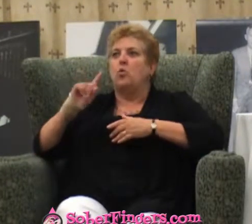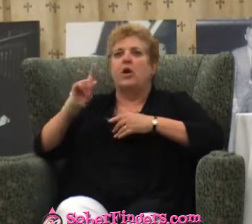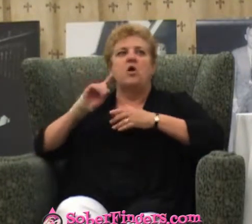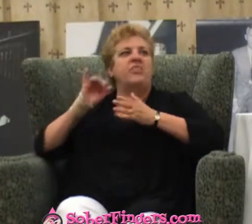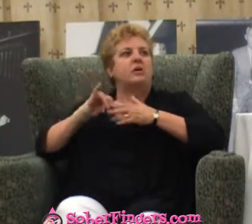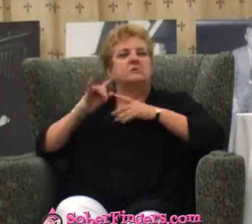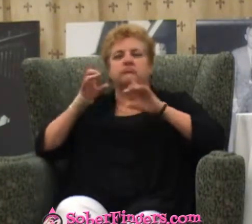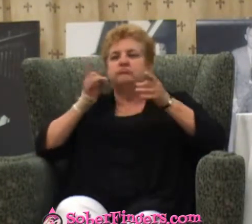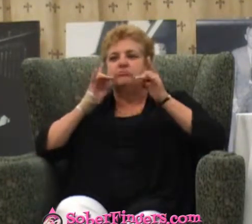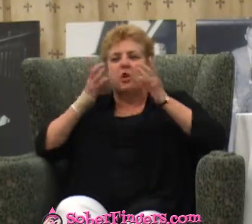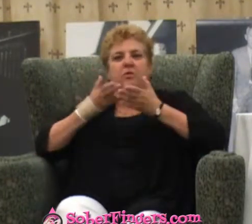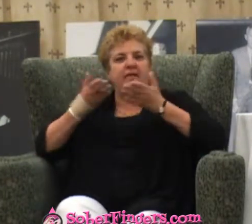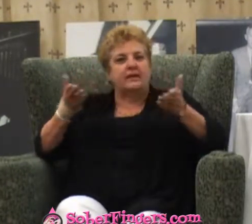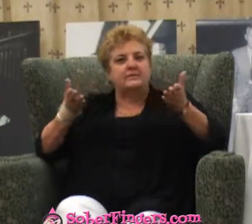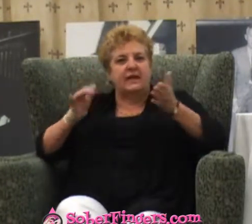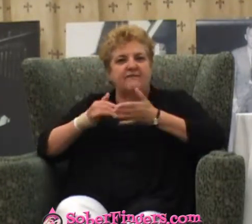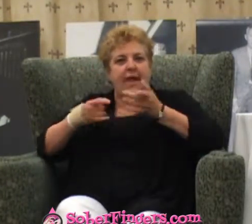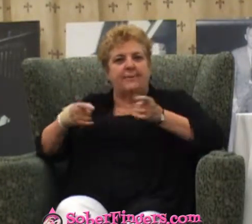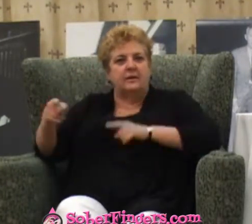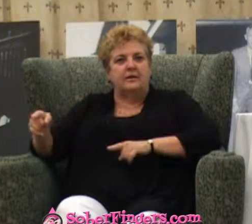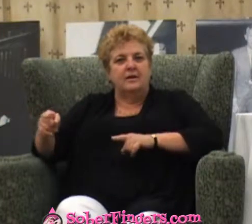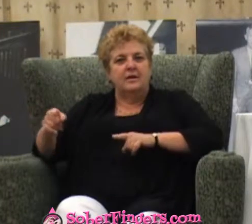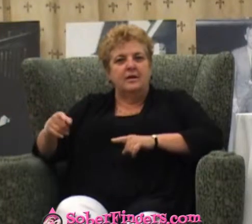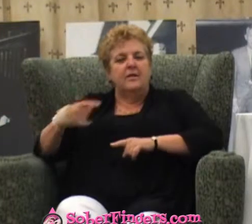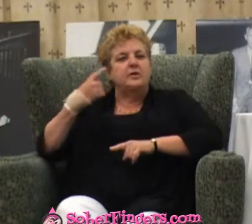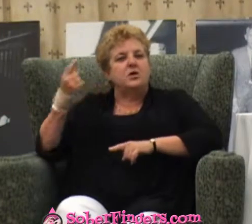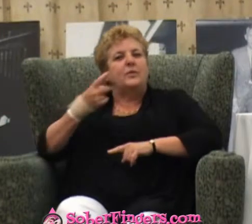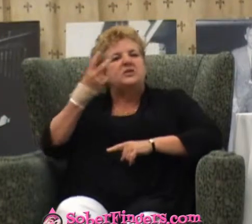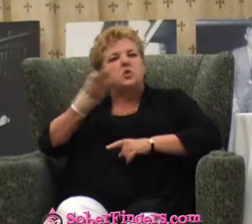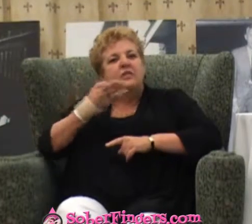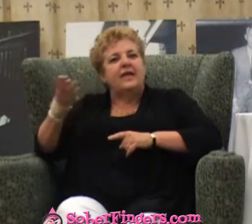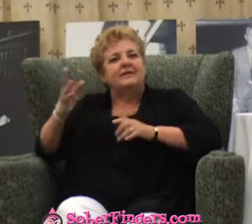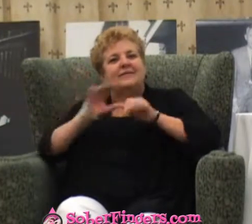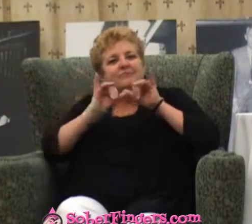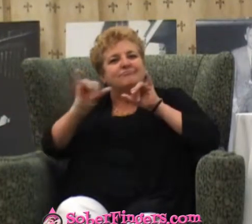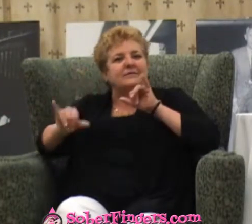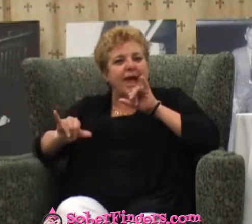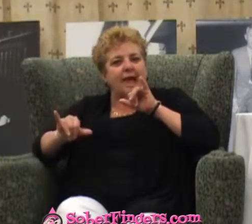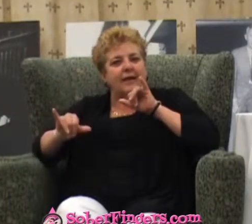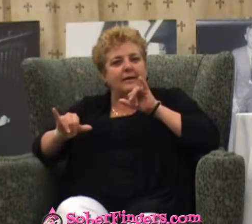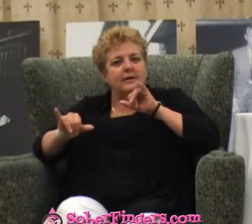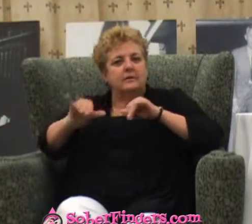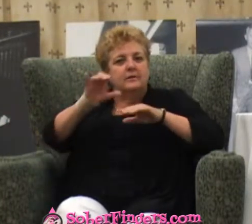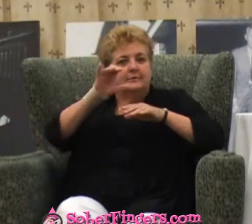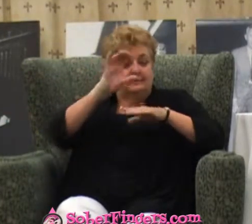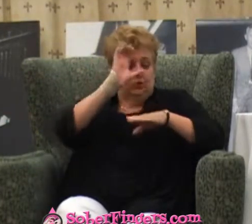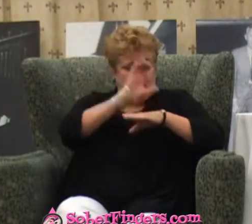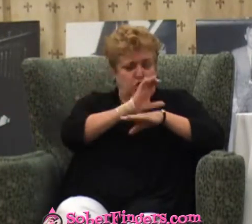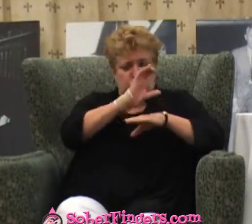that stick out: churches and liquor stores. You know why? Because they both give man hope.